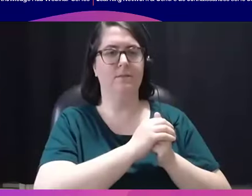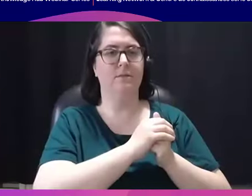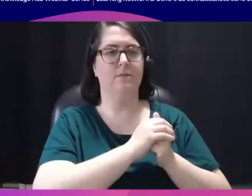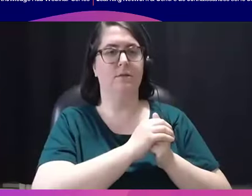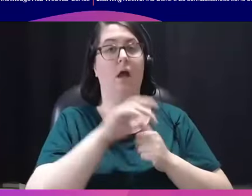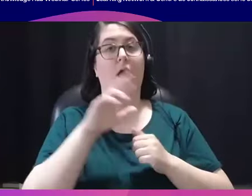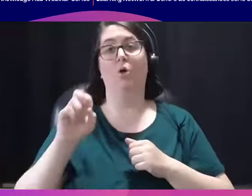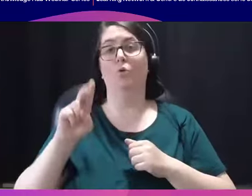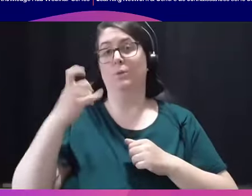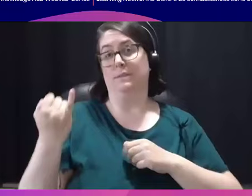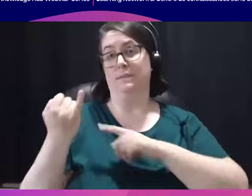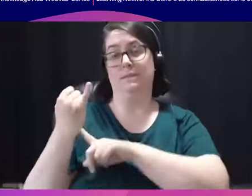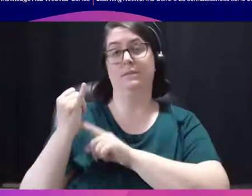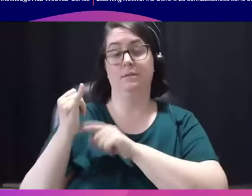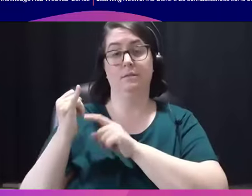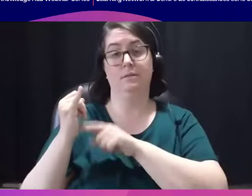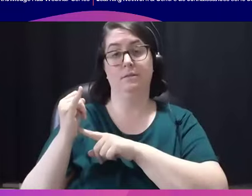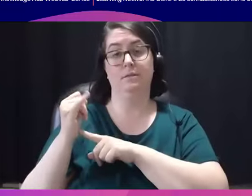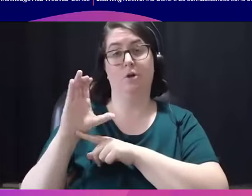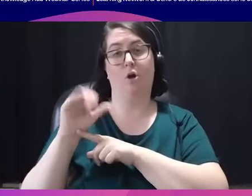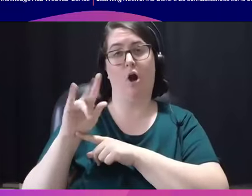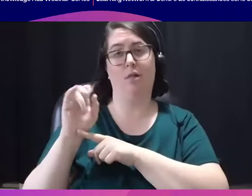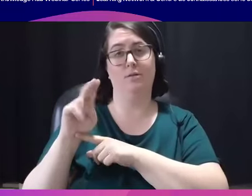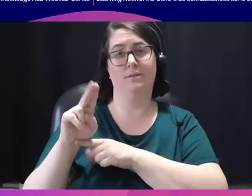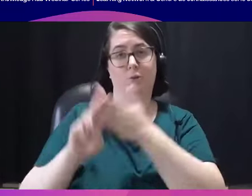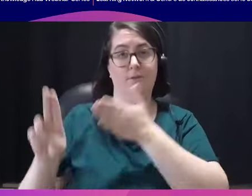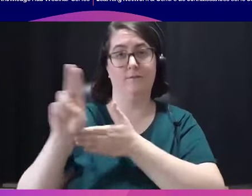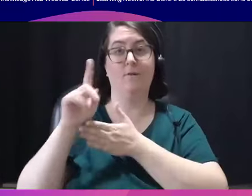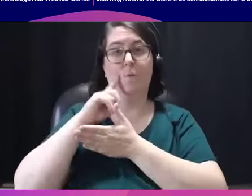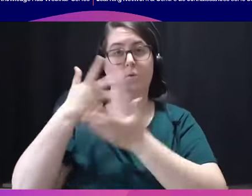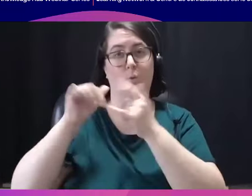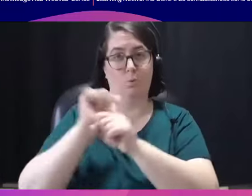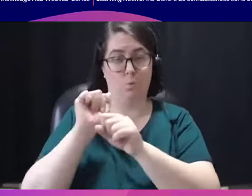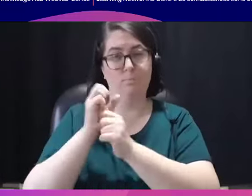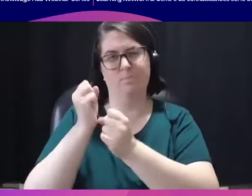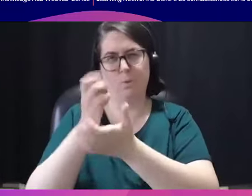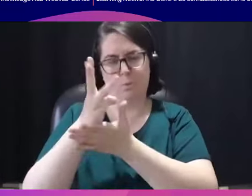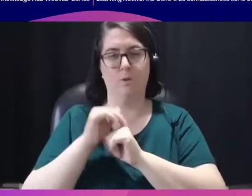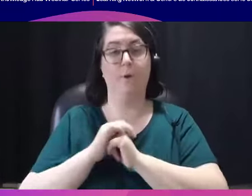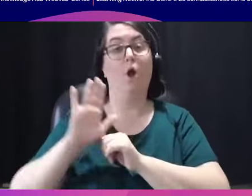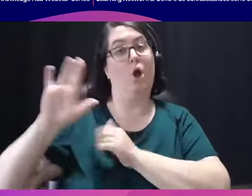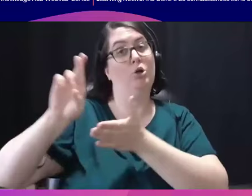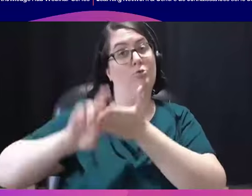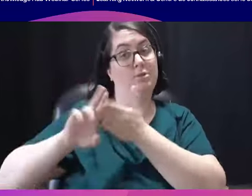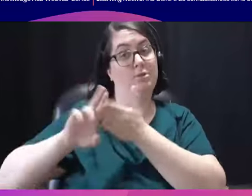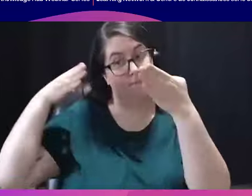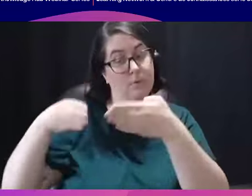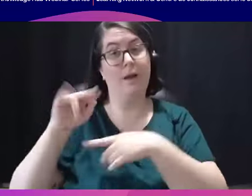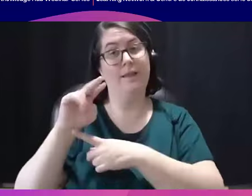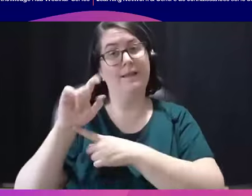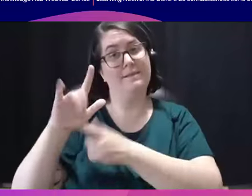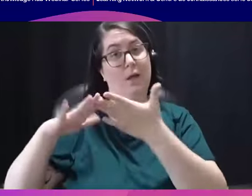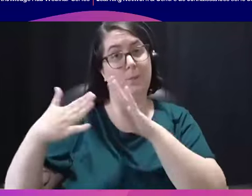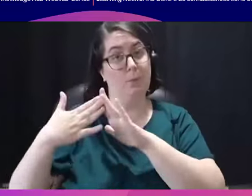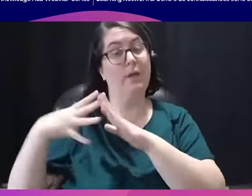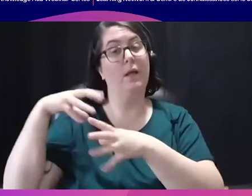worker and doctoral candidate at Carleton University's School of Social Work. Ruxi's research focuses on the incel community,